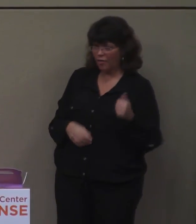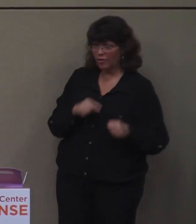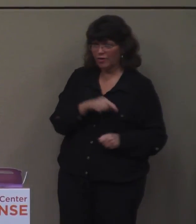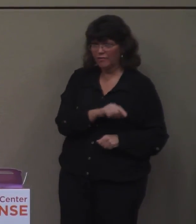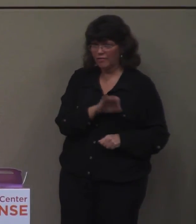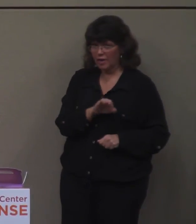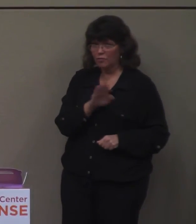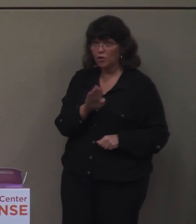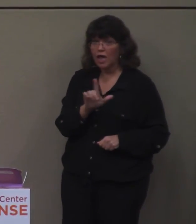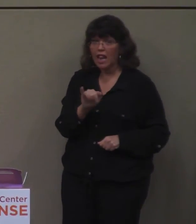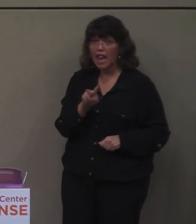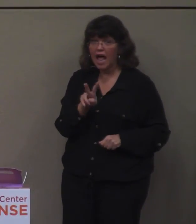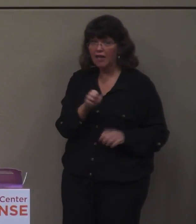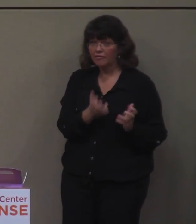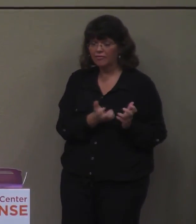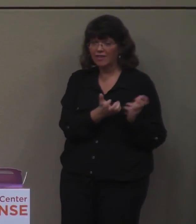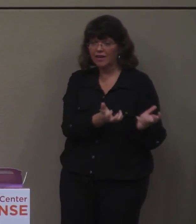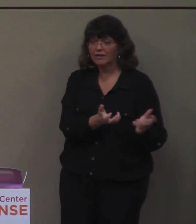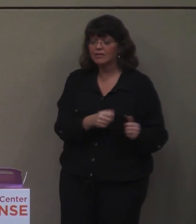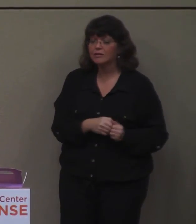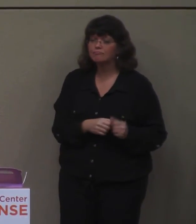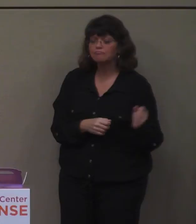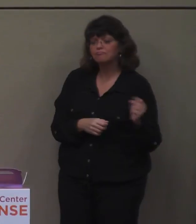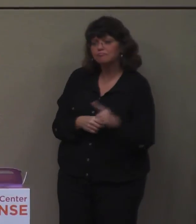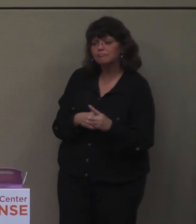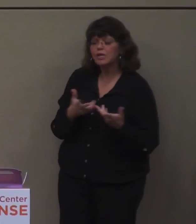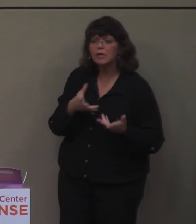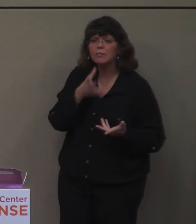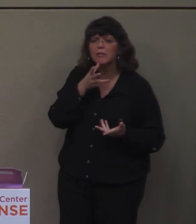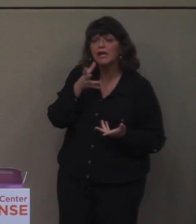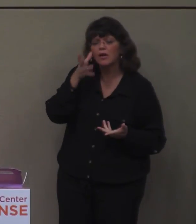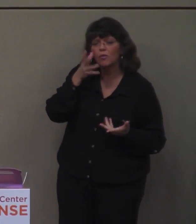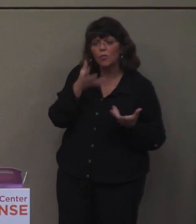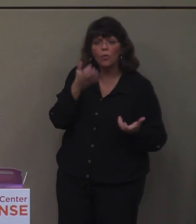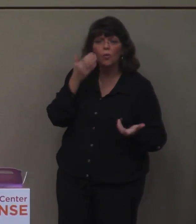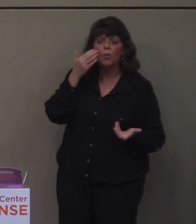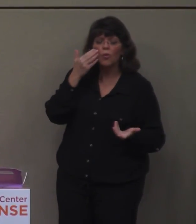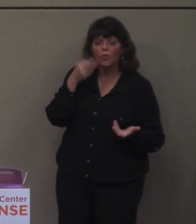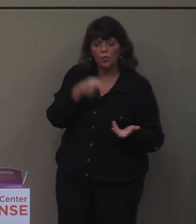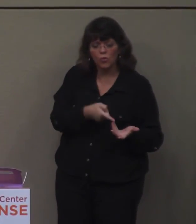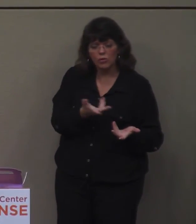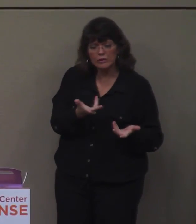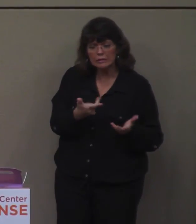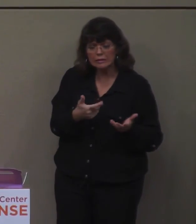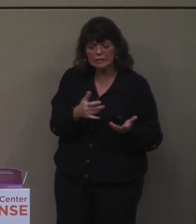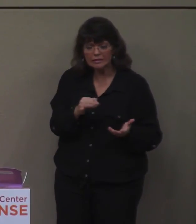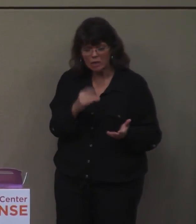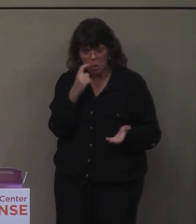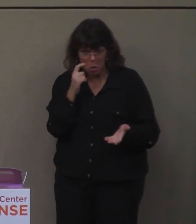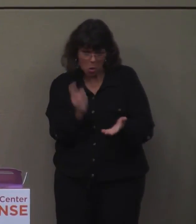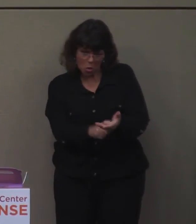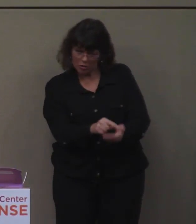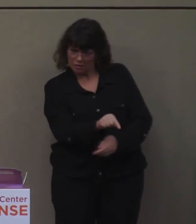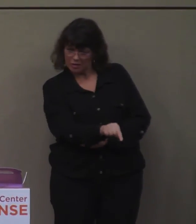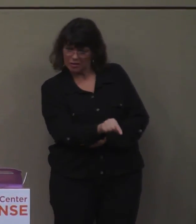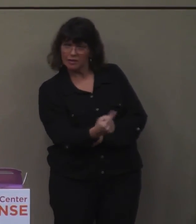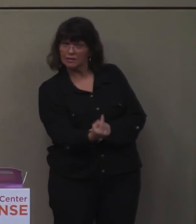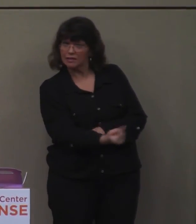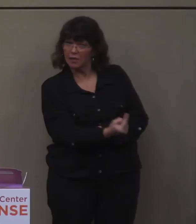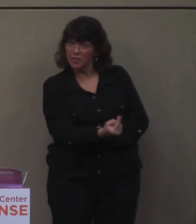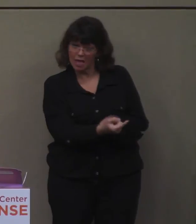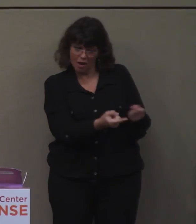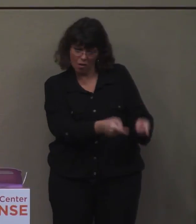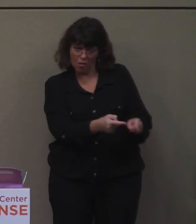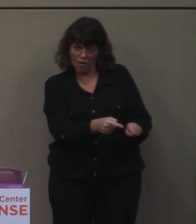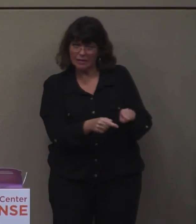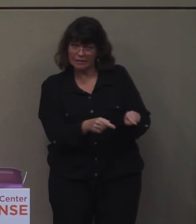signs that parents should look for in their children that would maybe indicate a need for professional help